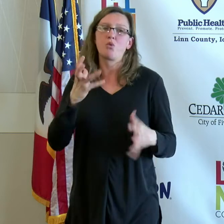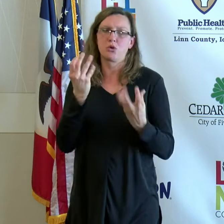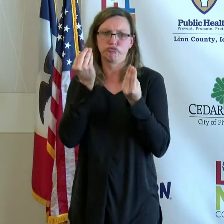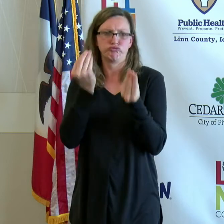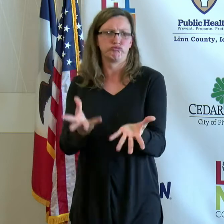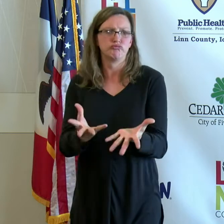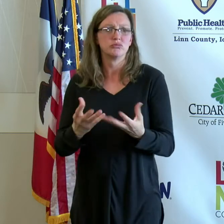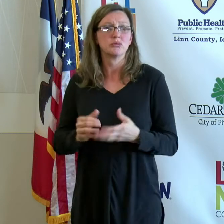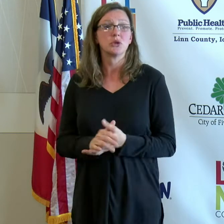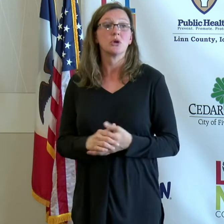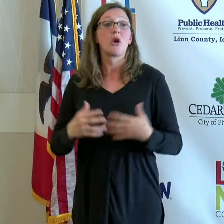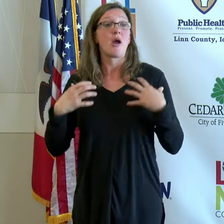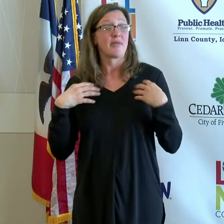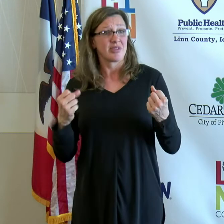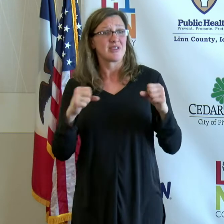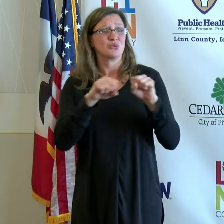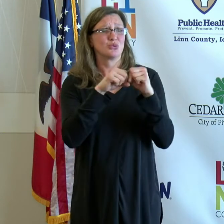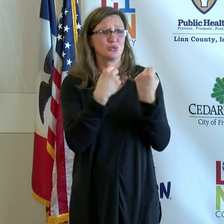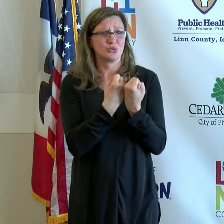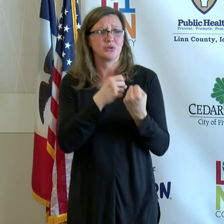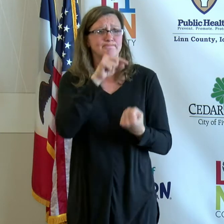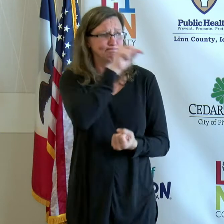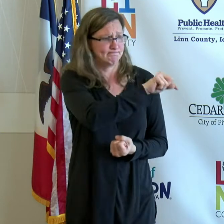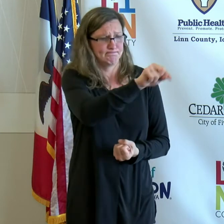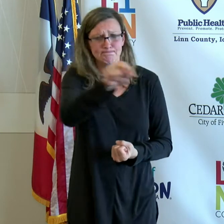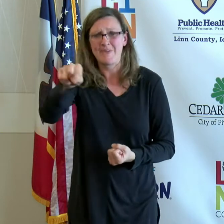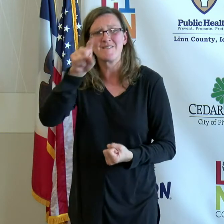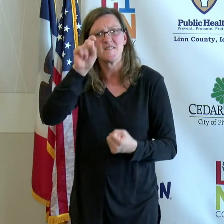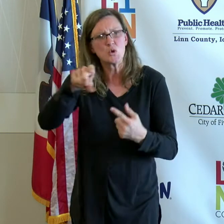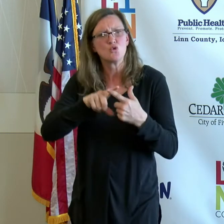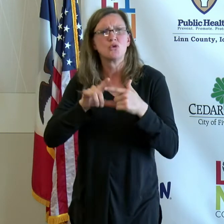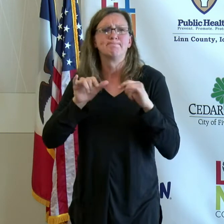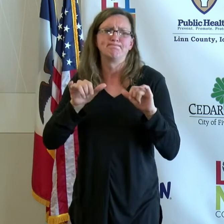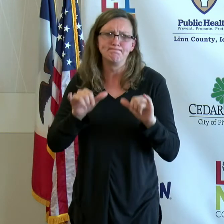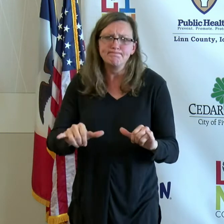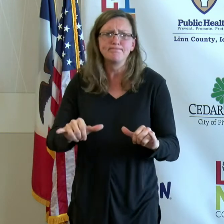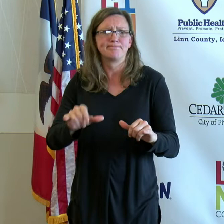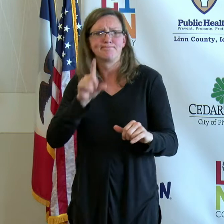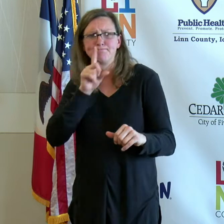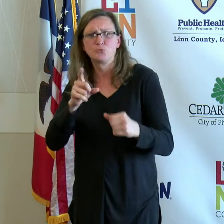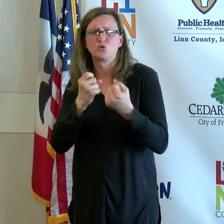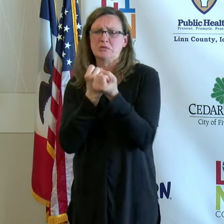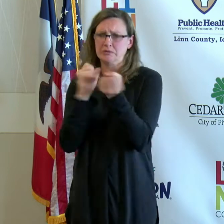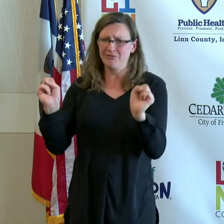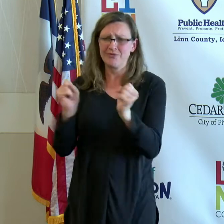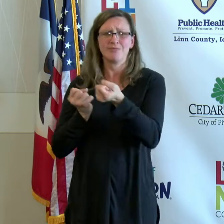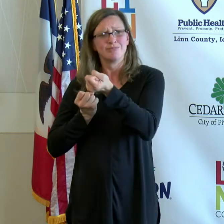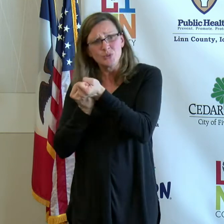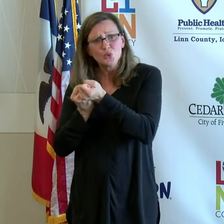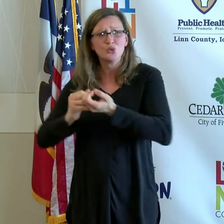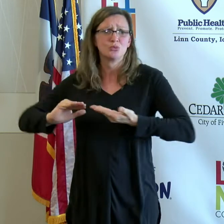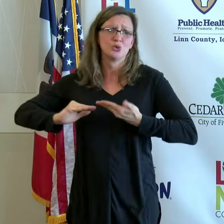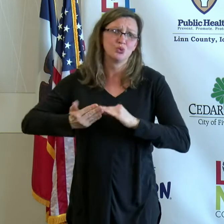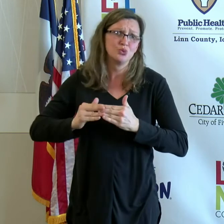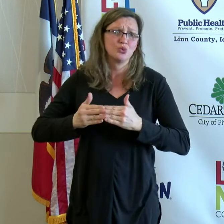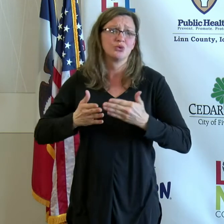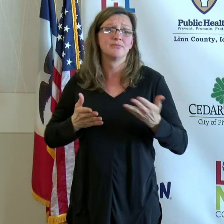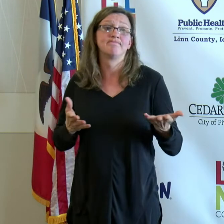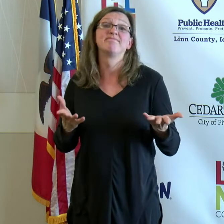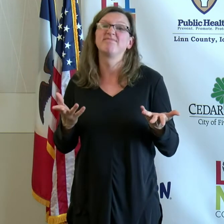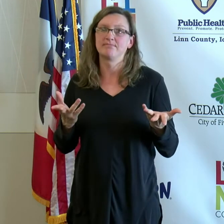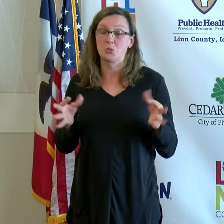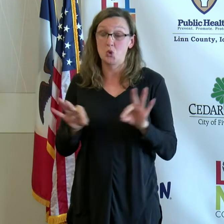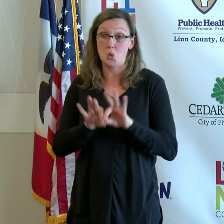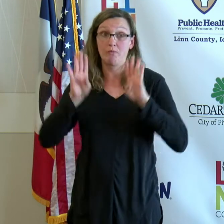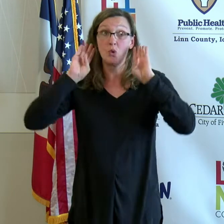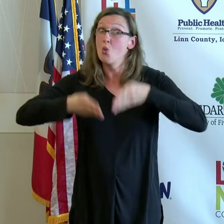strong. Examples of vital safety net services include providing childcare and basic needs so families continue